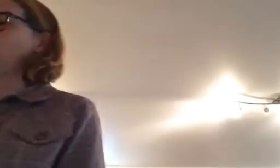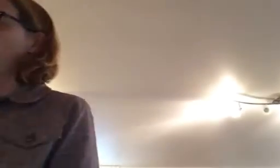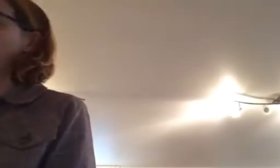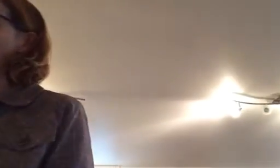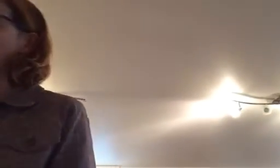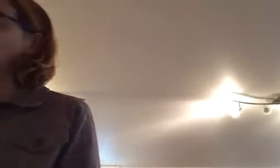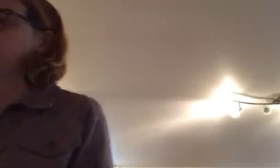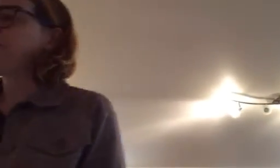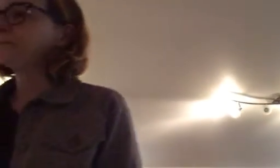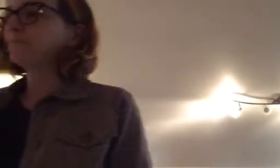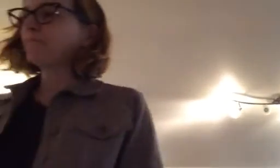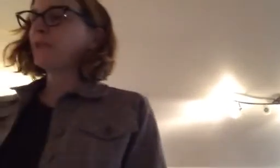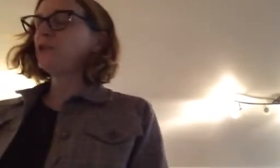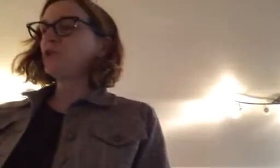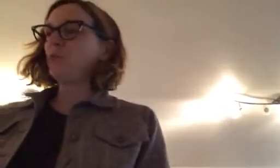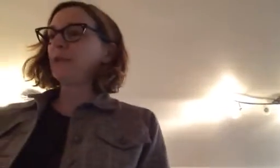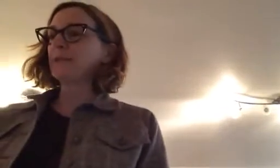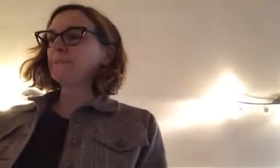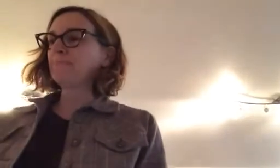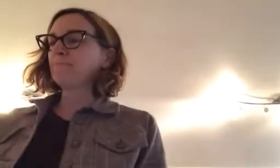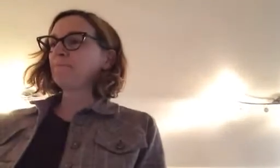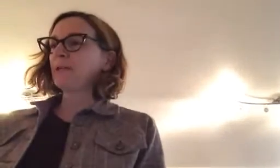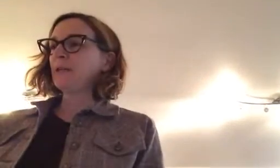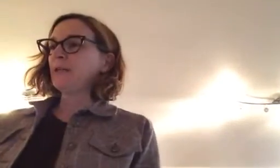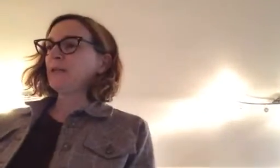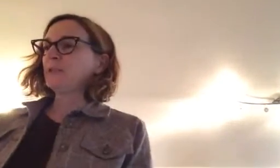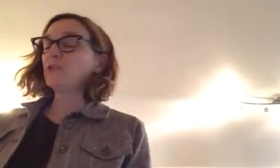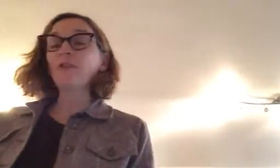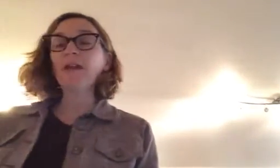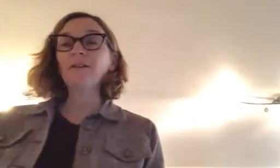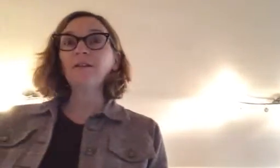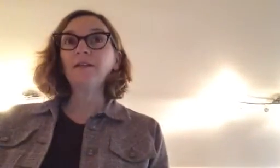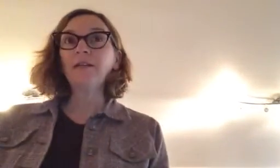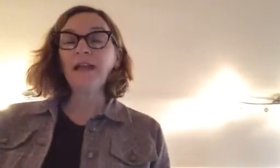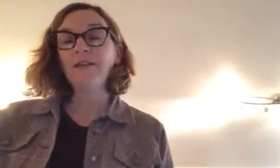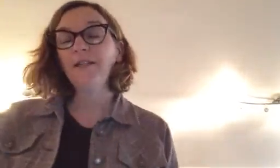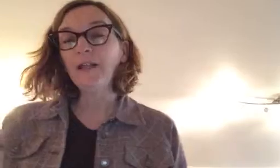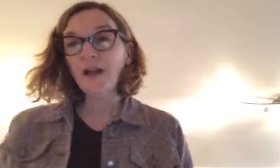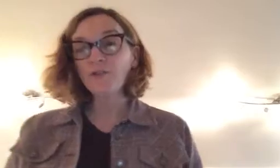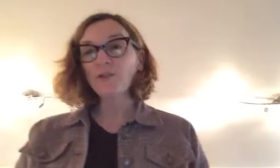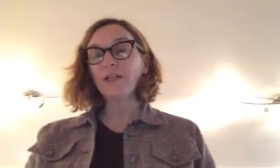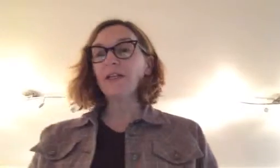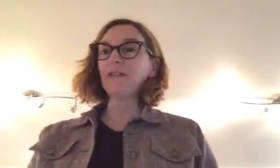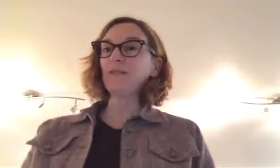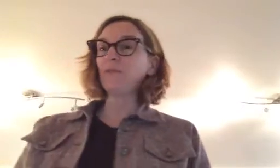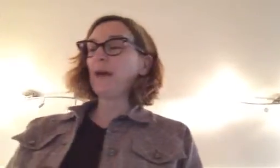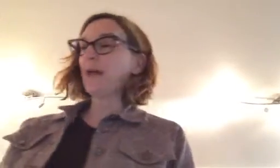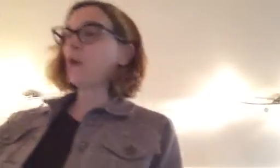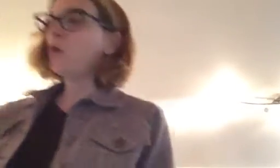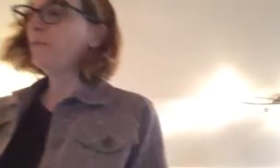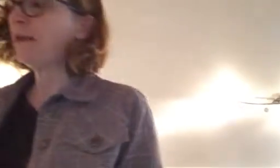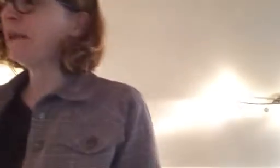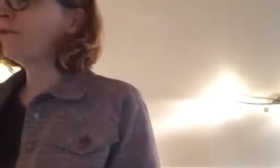all over in 2 weeks. So that in 1800, it leaves the path open for